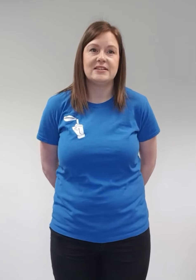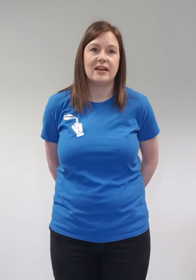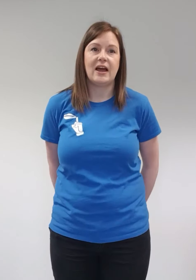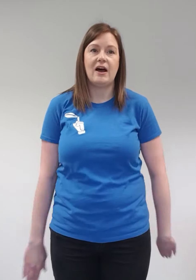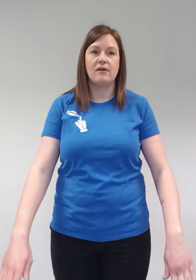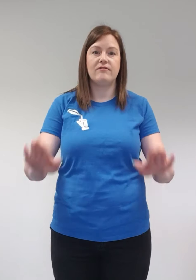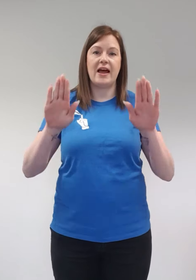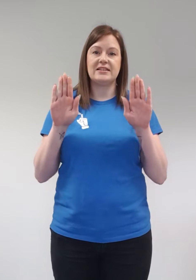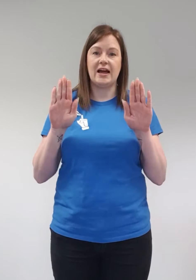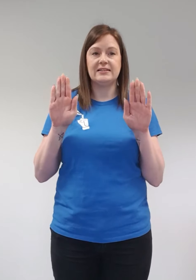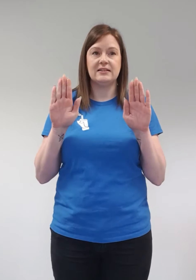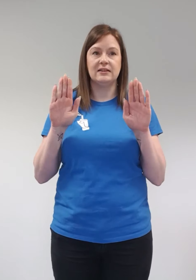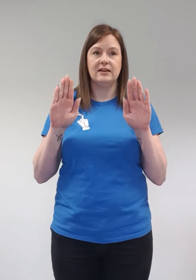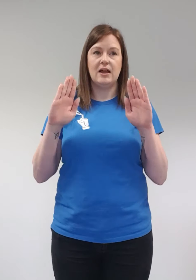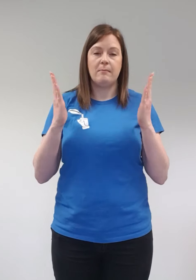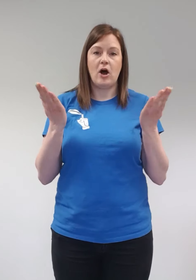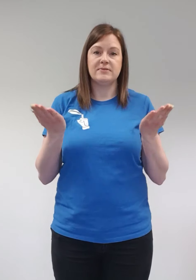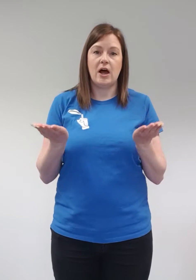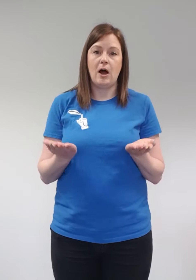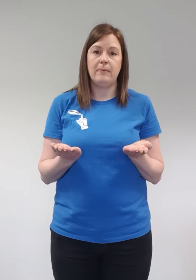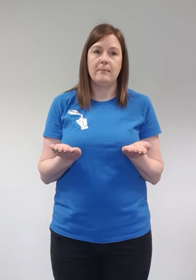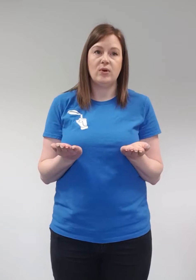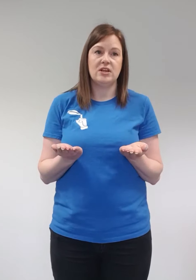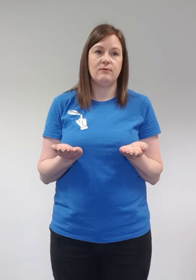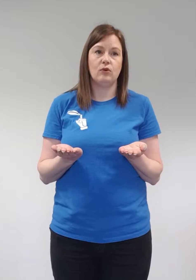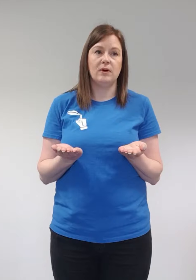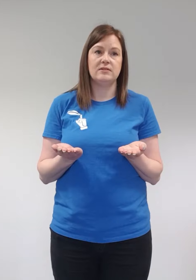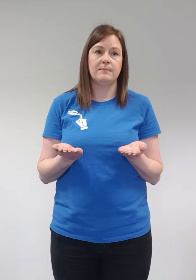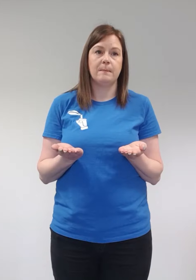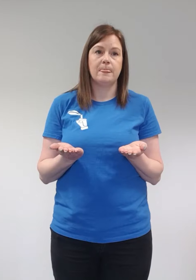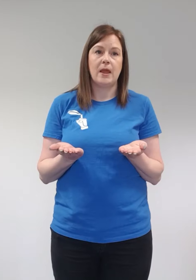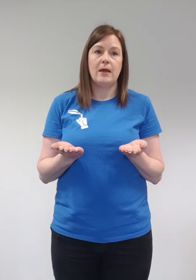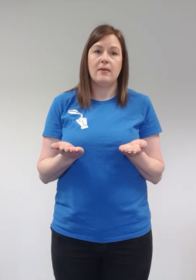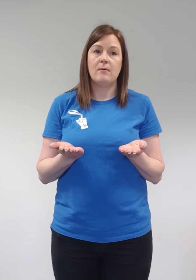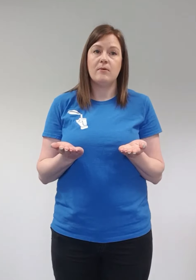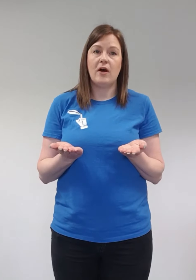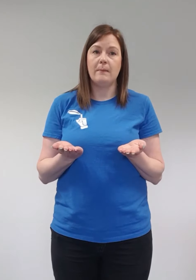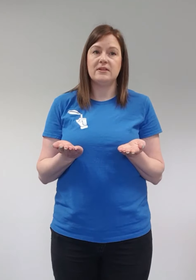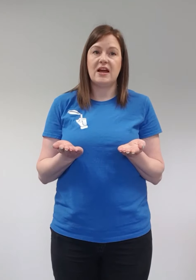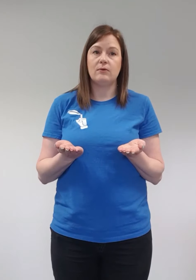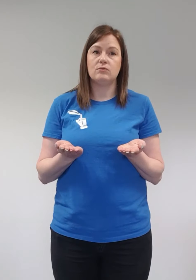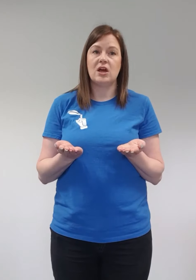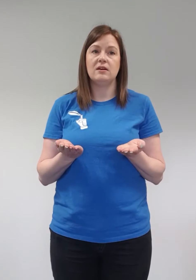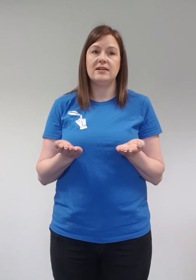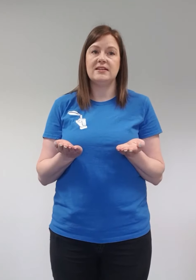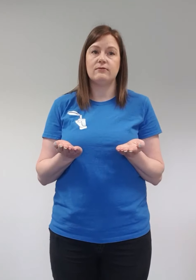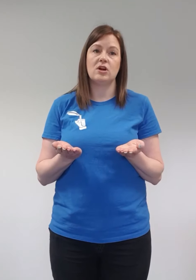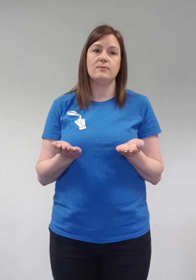take our flat hands, palms up, pointing forward, and they will move up and down alternately several times with